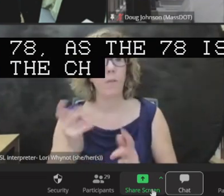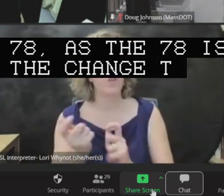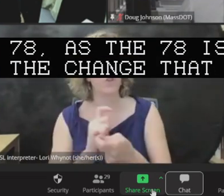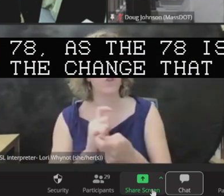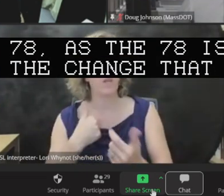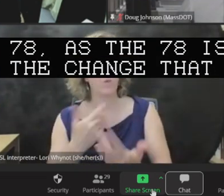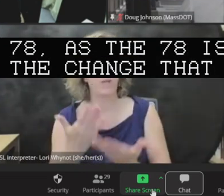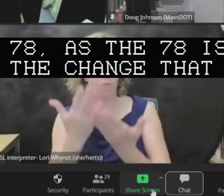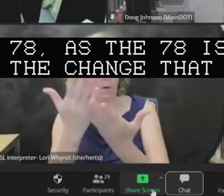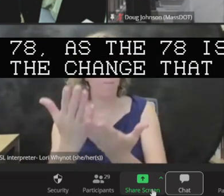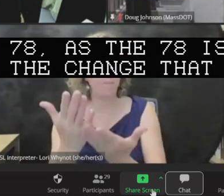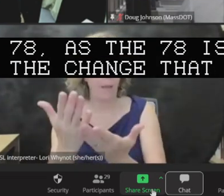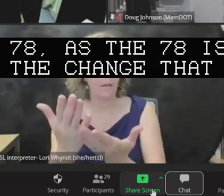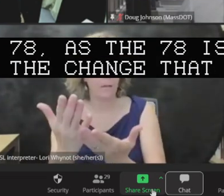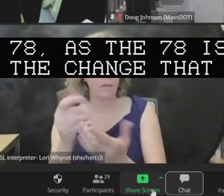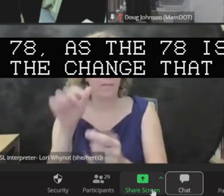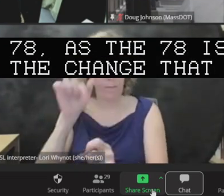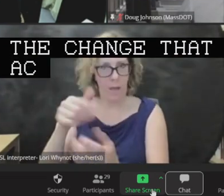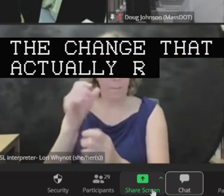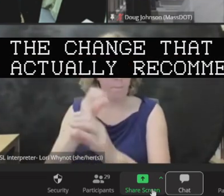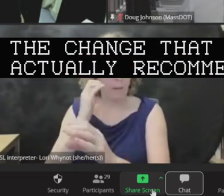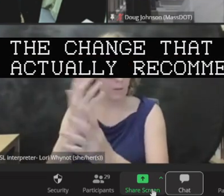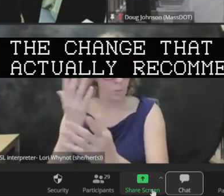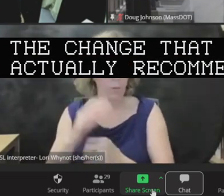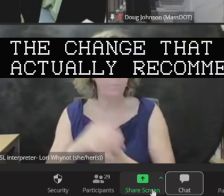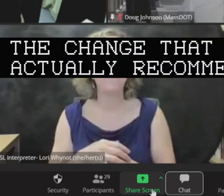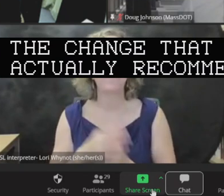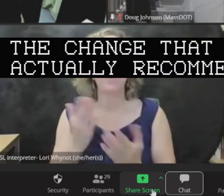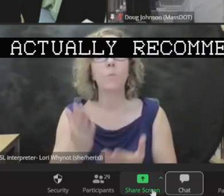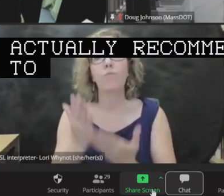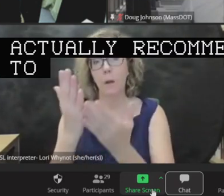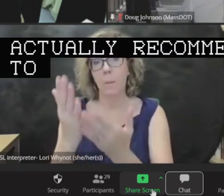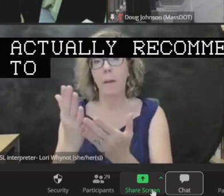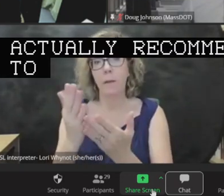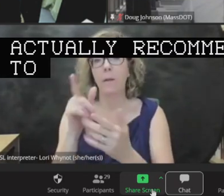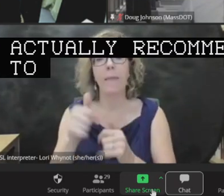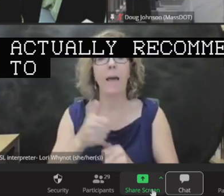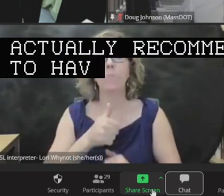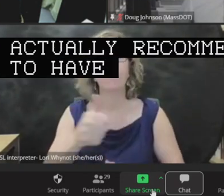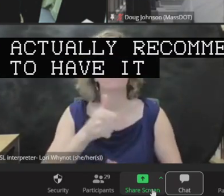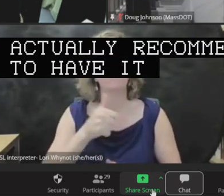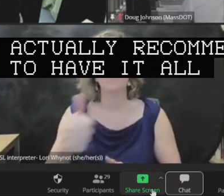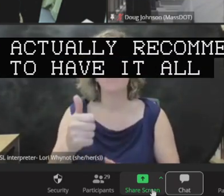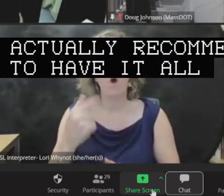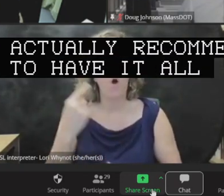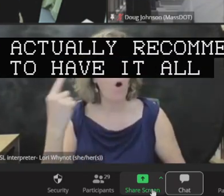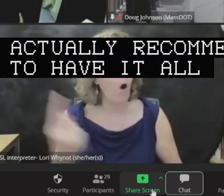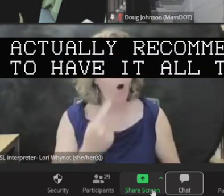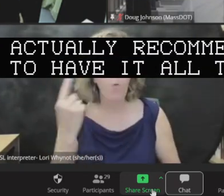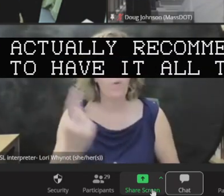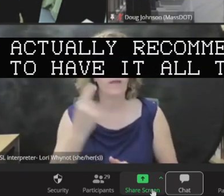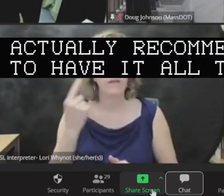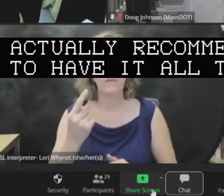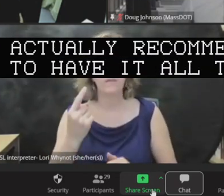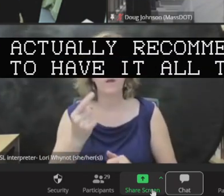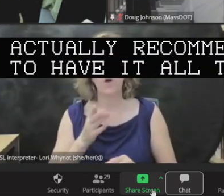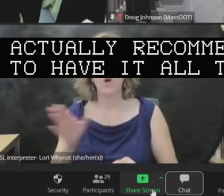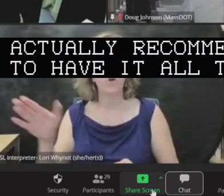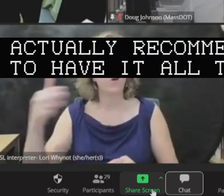that we're recommending for the 78, is to have it all the time go down to Route